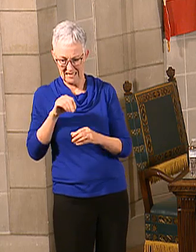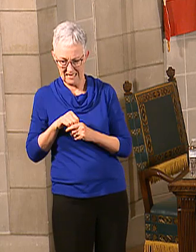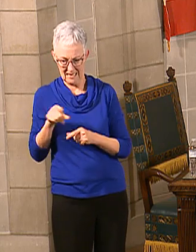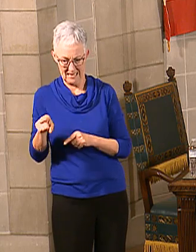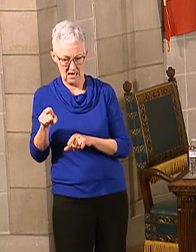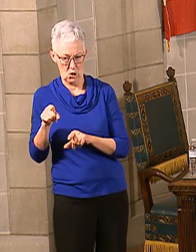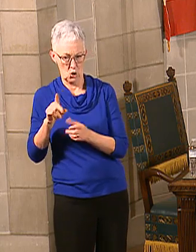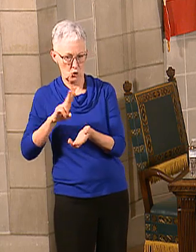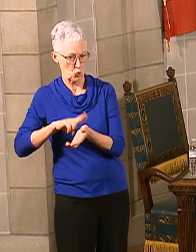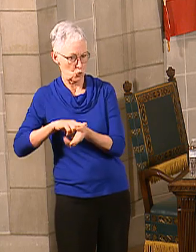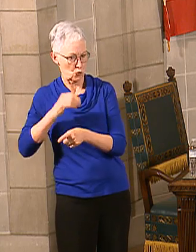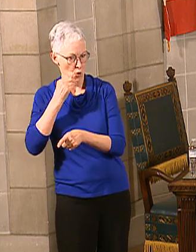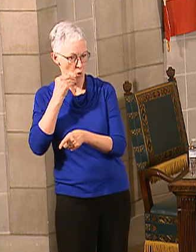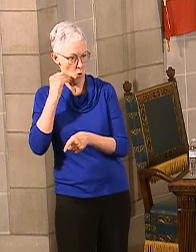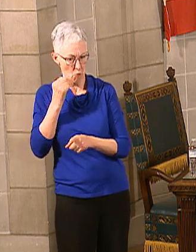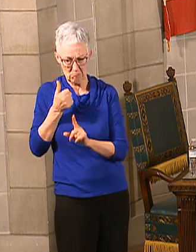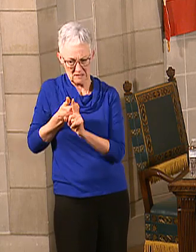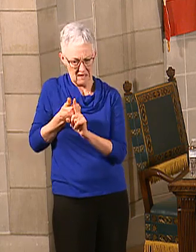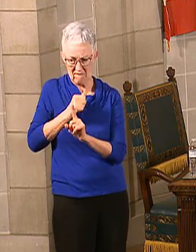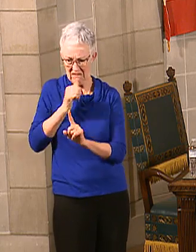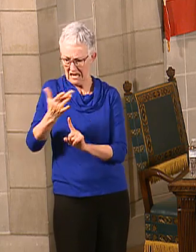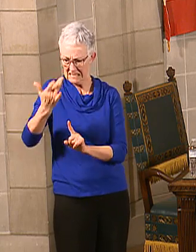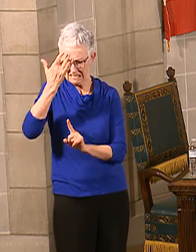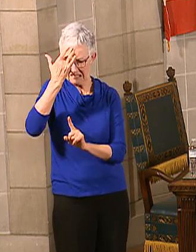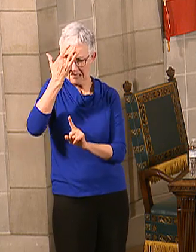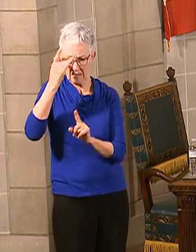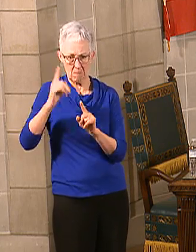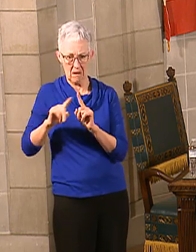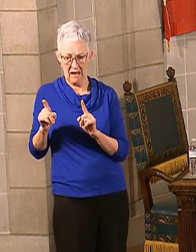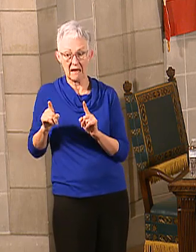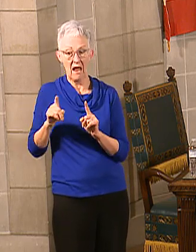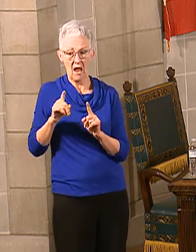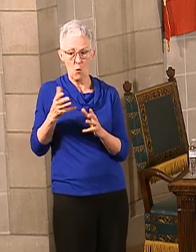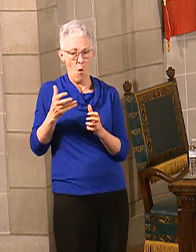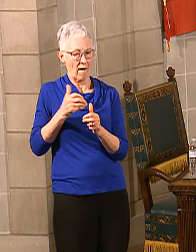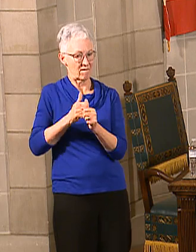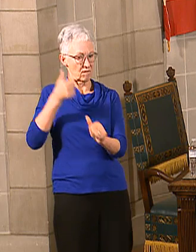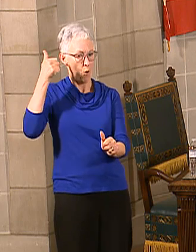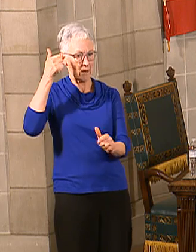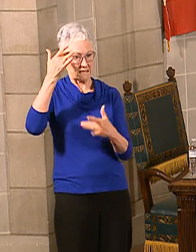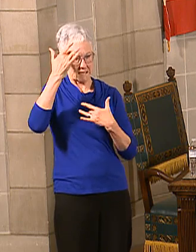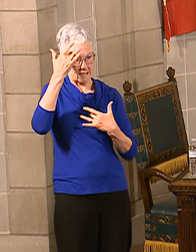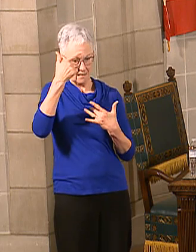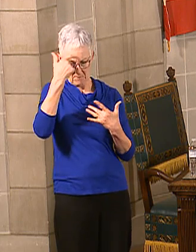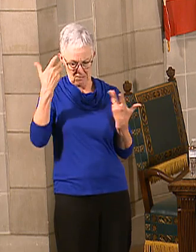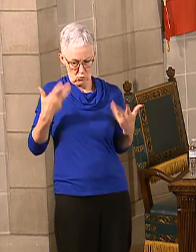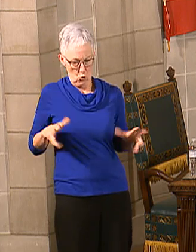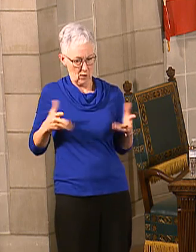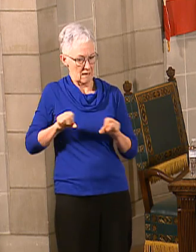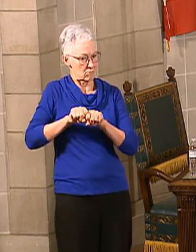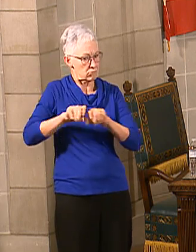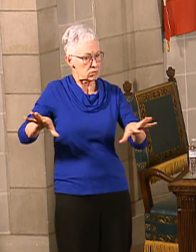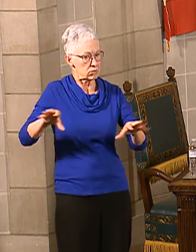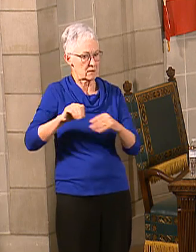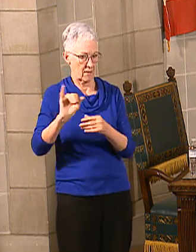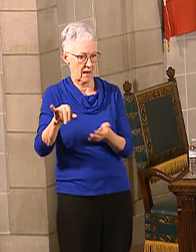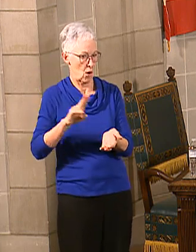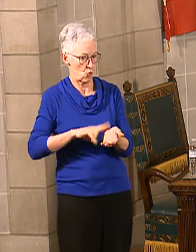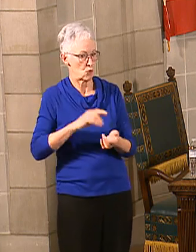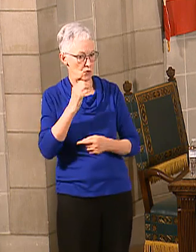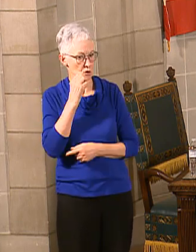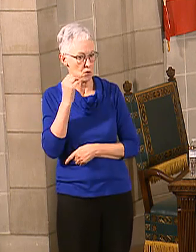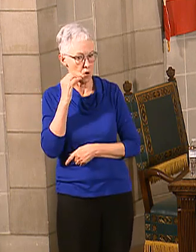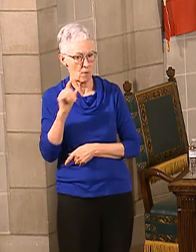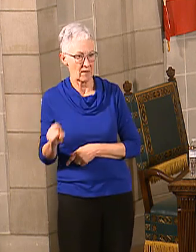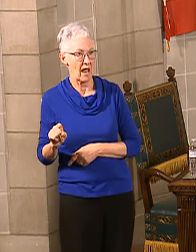being inpatients at the hospital back into the hotels or dormitory rooms for their